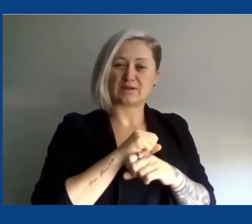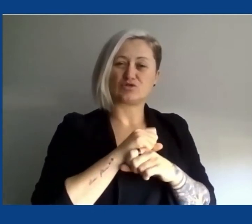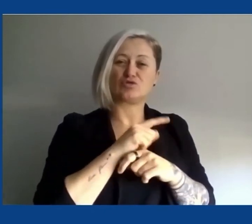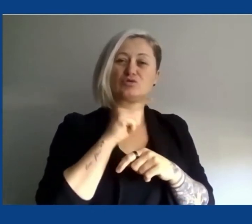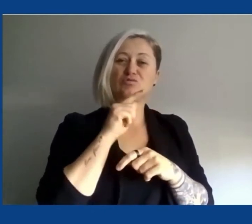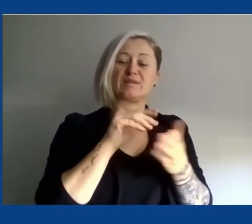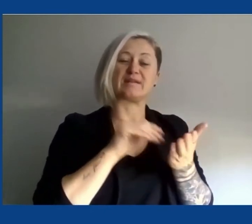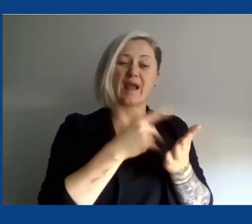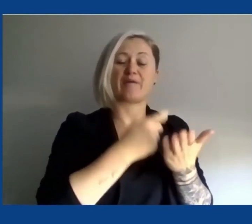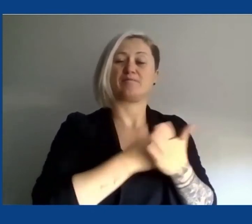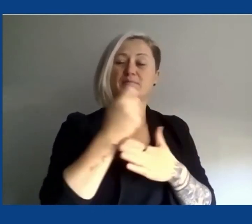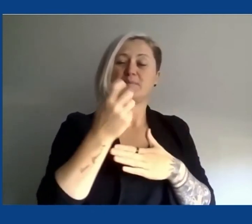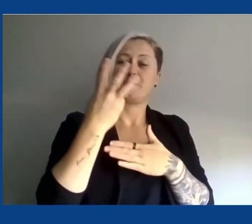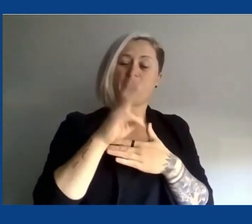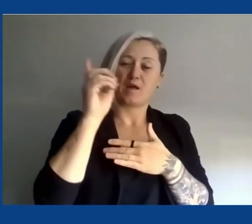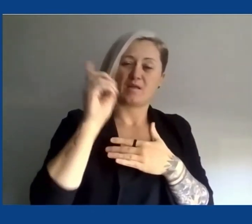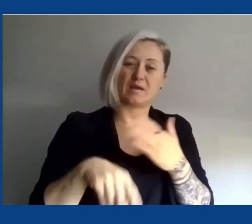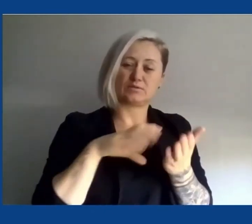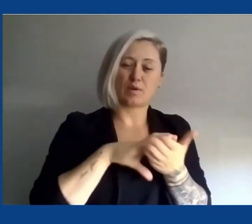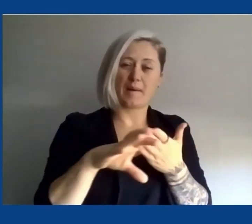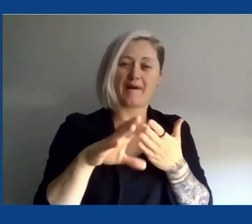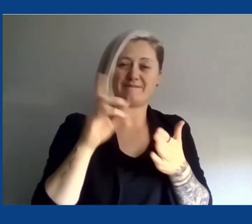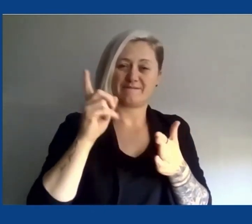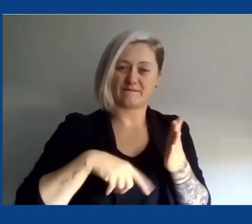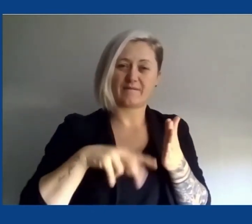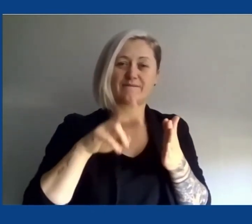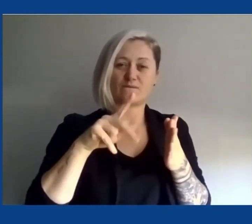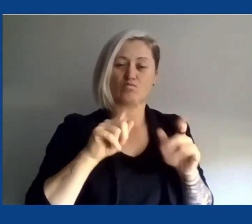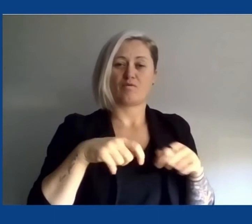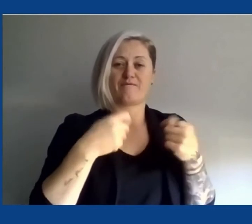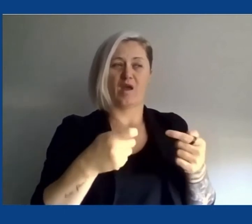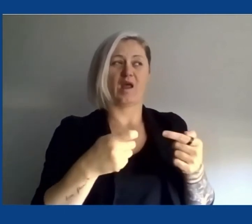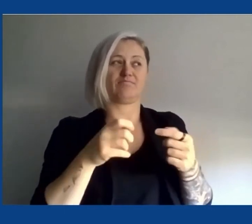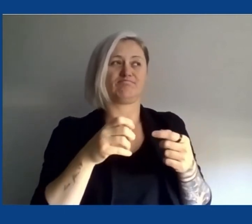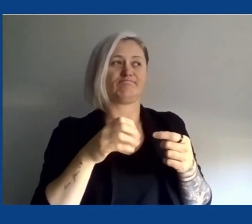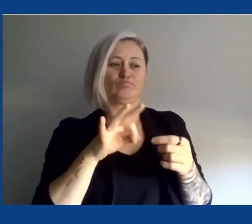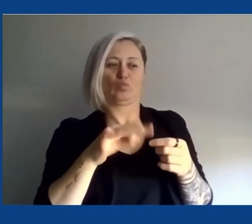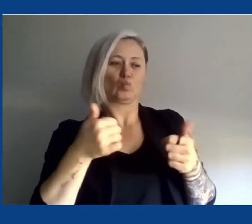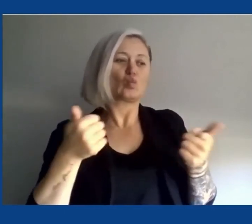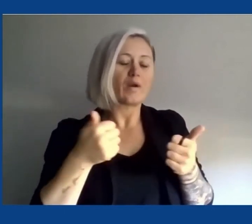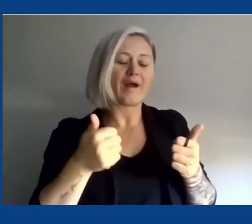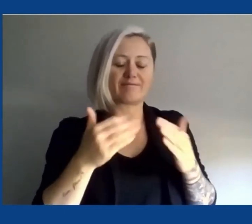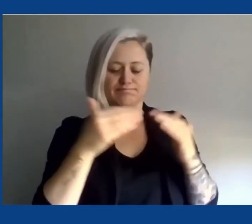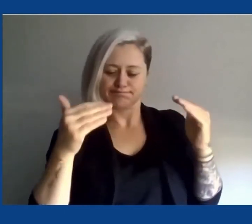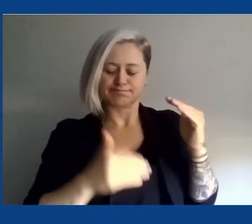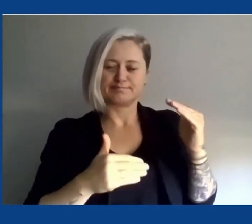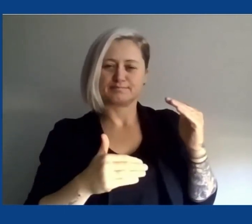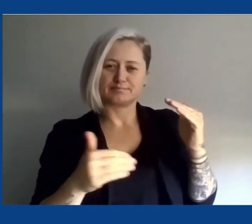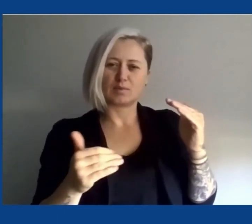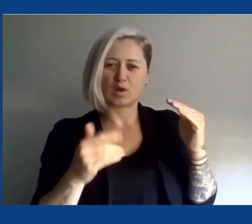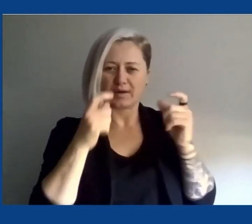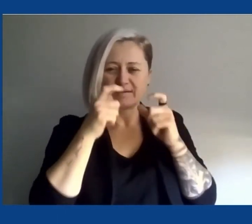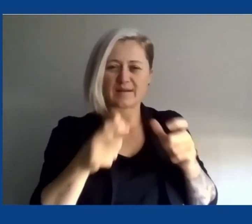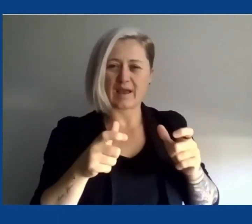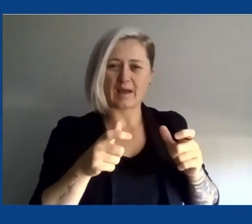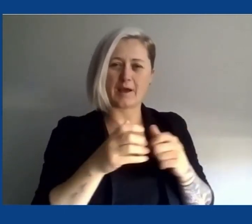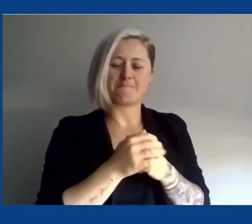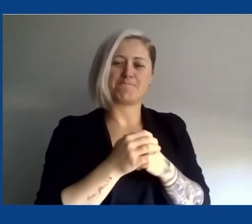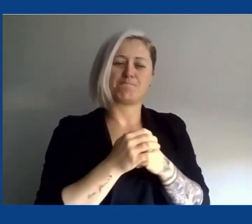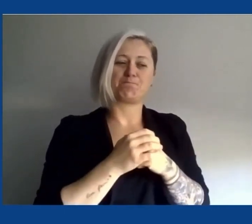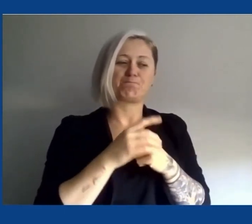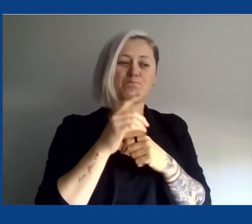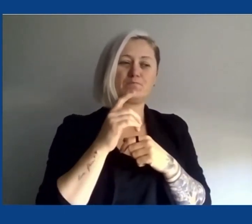$30,000 fine for providing inadequate and substantially below standard care. The State